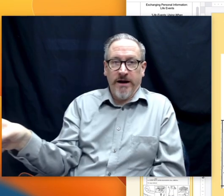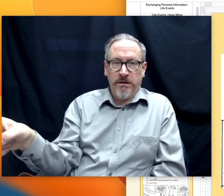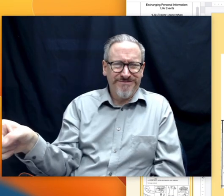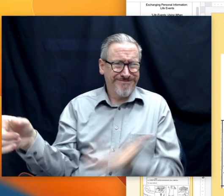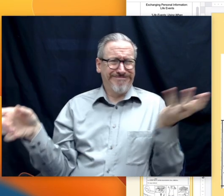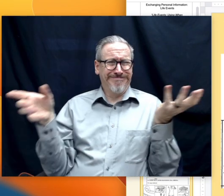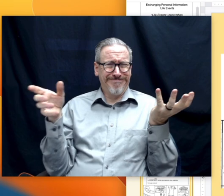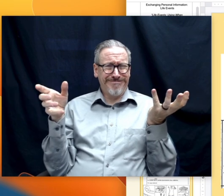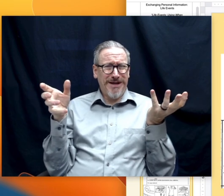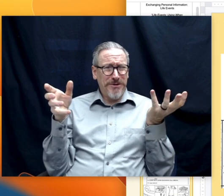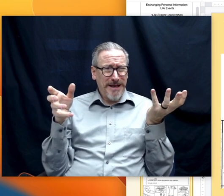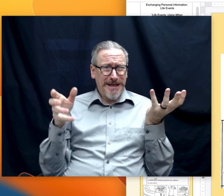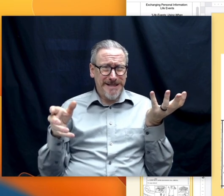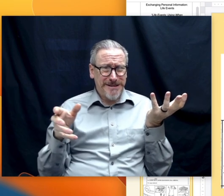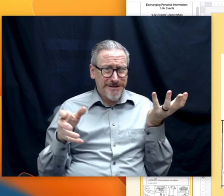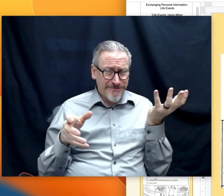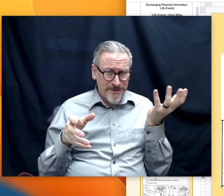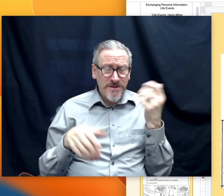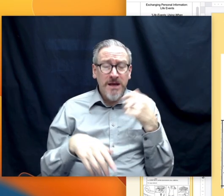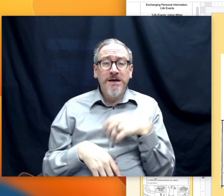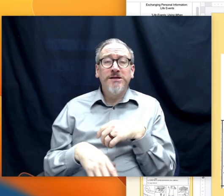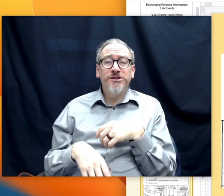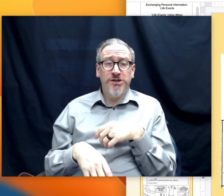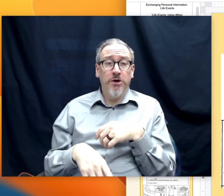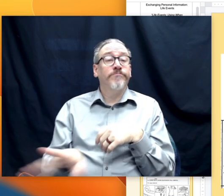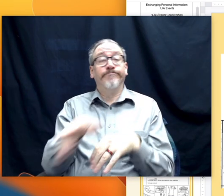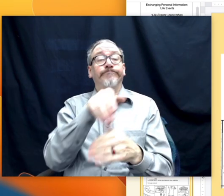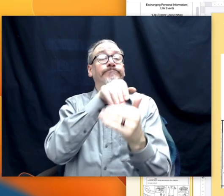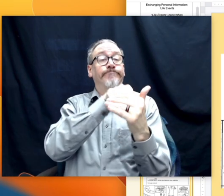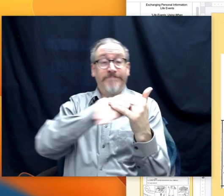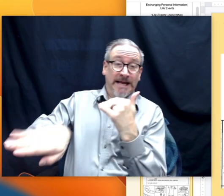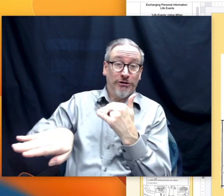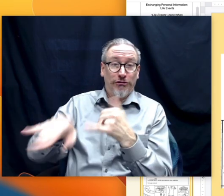over there. That wouldn't make any sense, right? So,